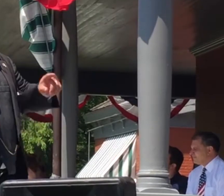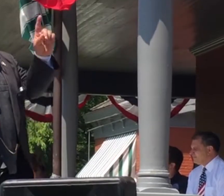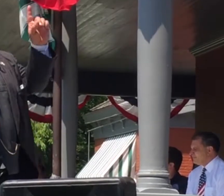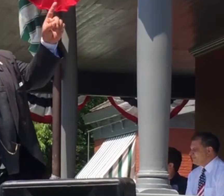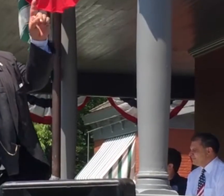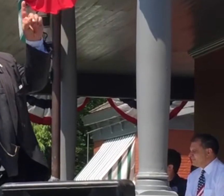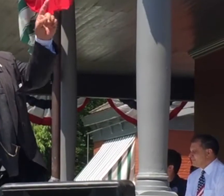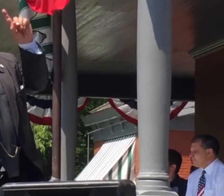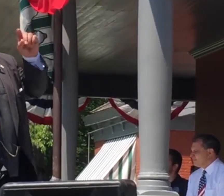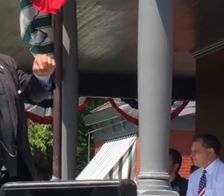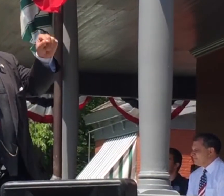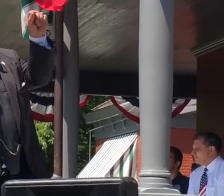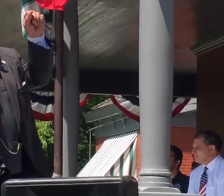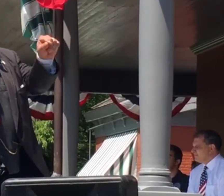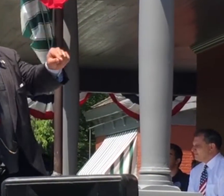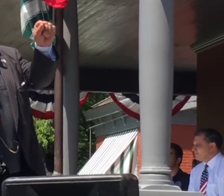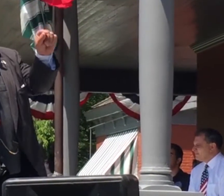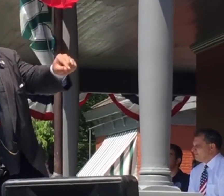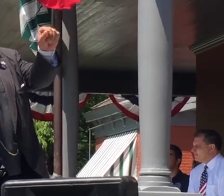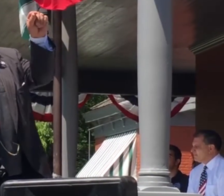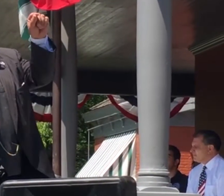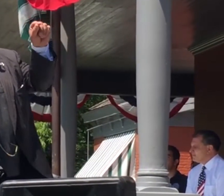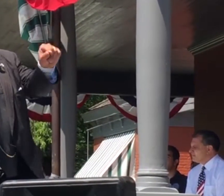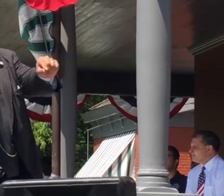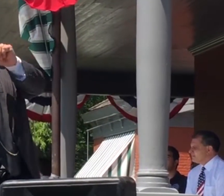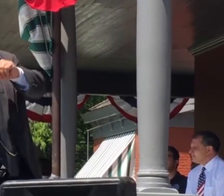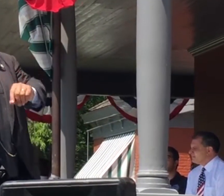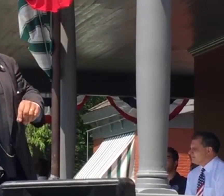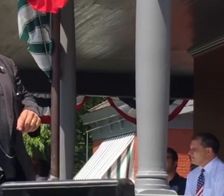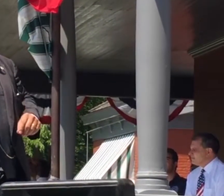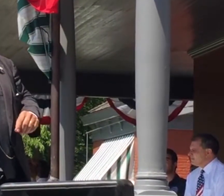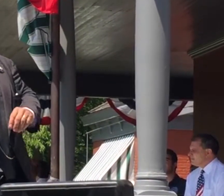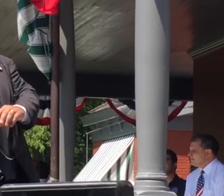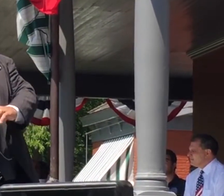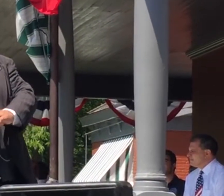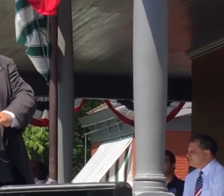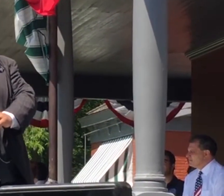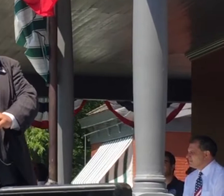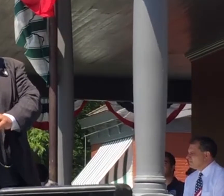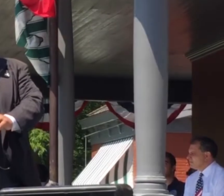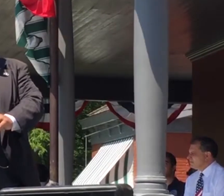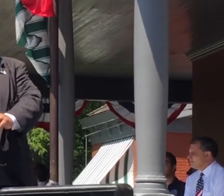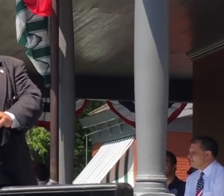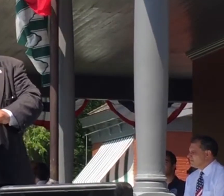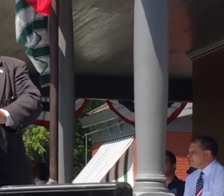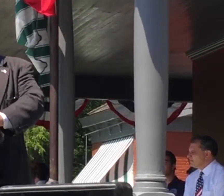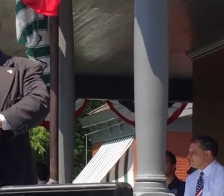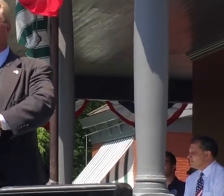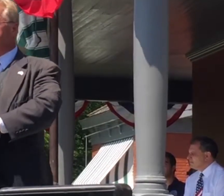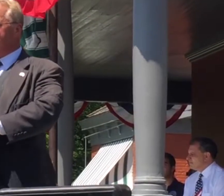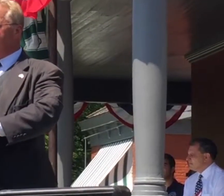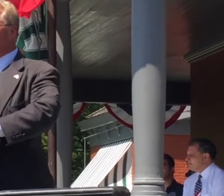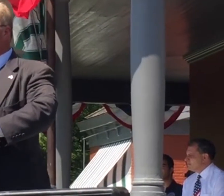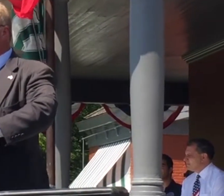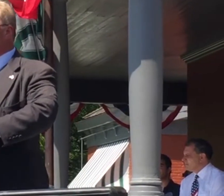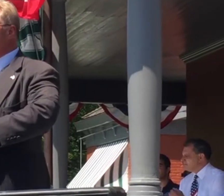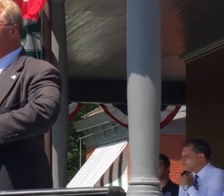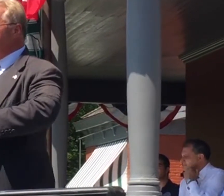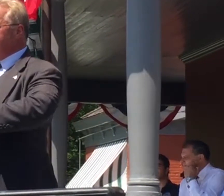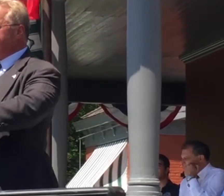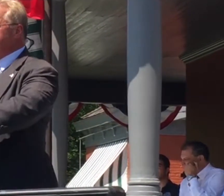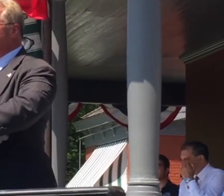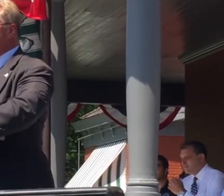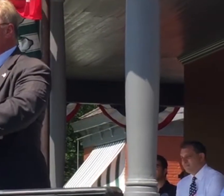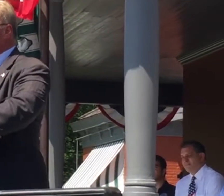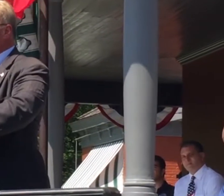the only general officer to go to shore on D-Day at Utah Beach, leading troops there with